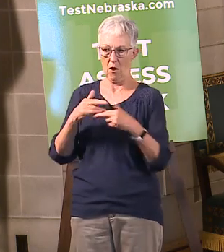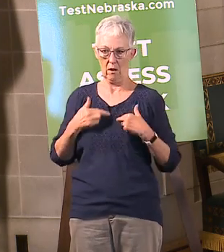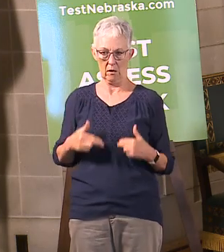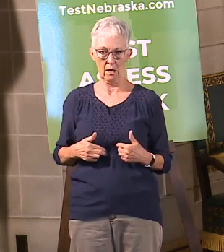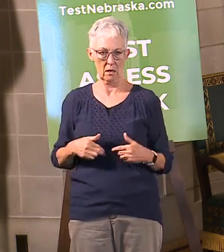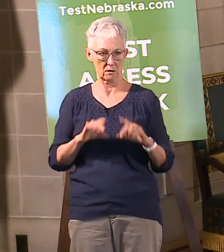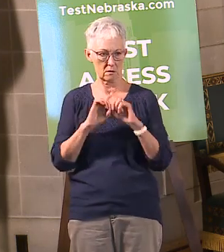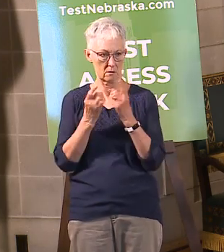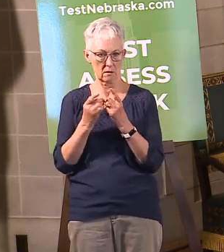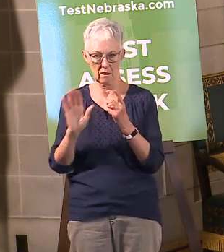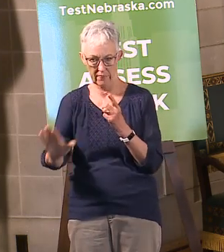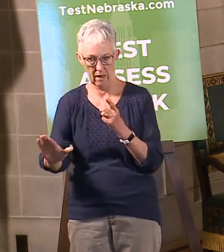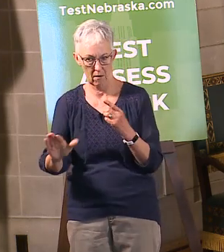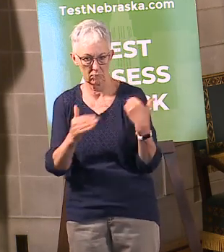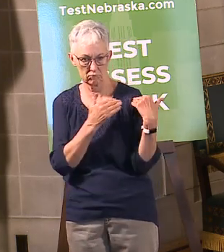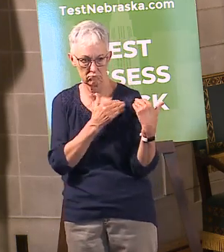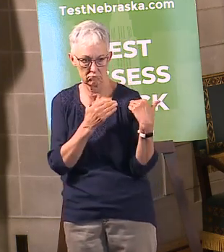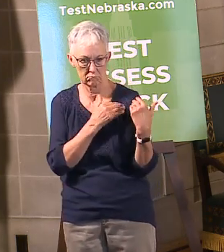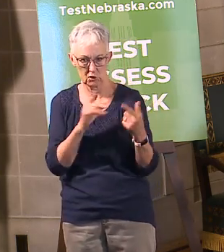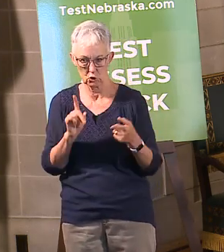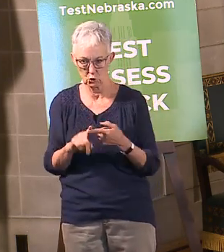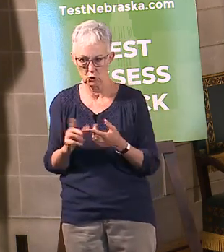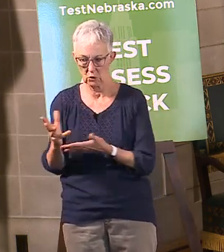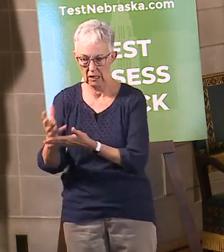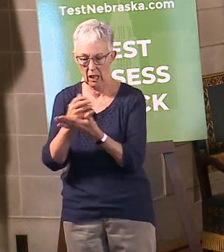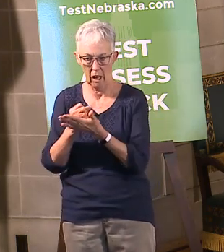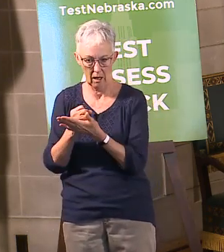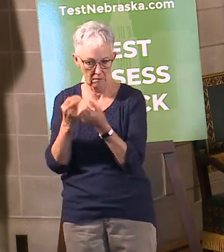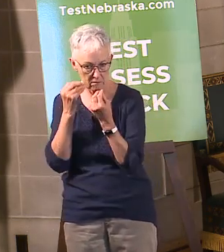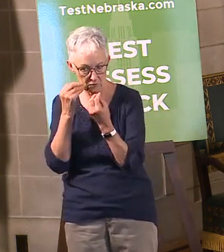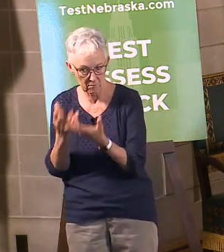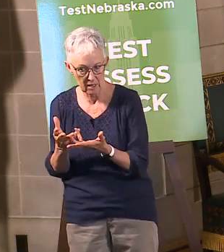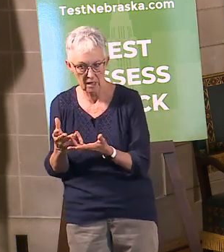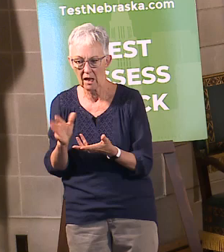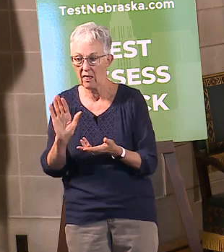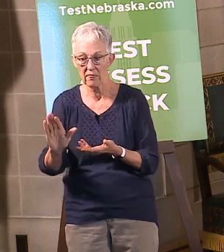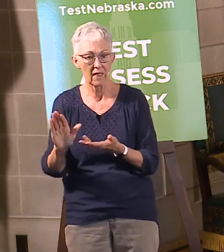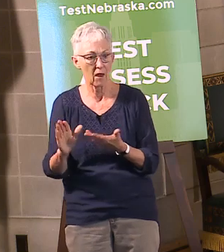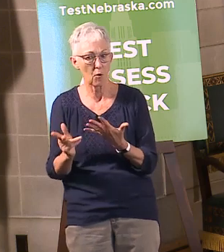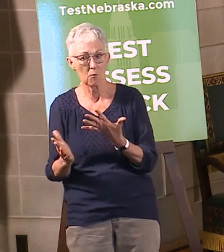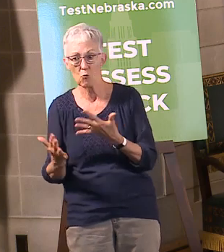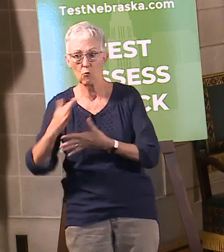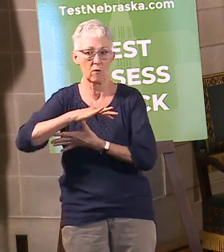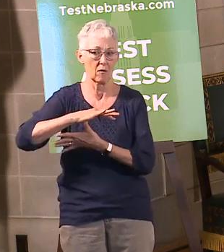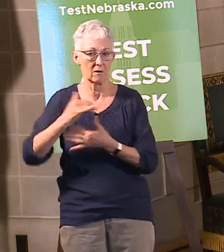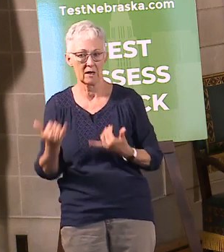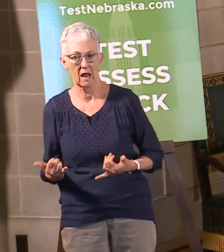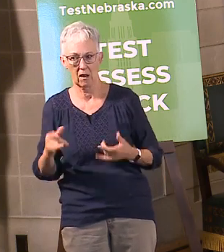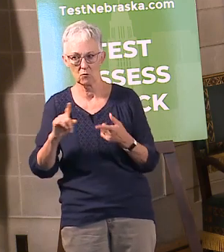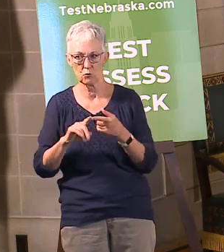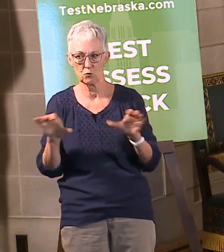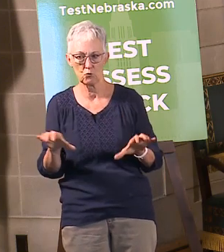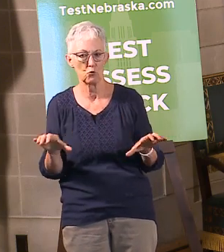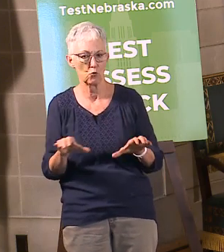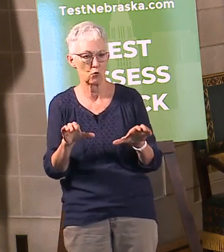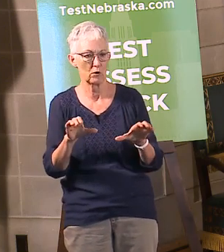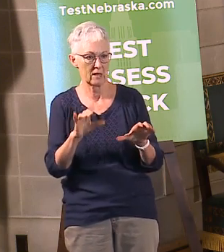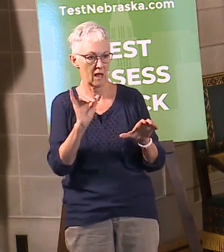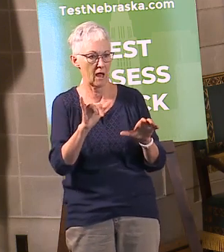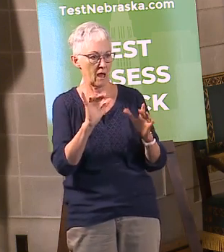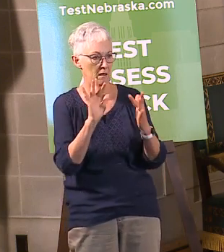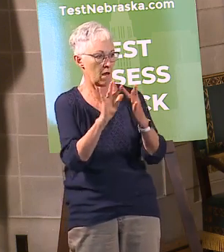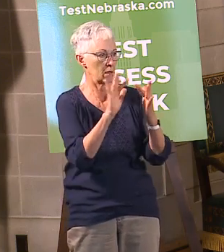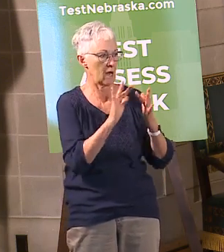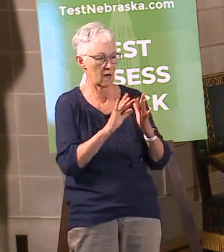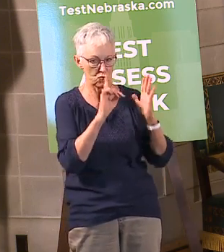data, prioritizing things like getting people who have tested positive to isolate, calling them first. That's one of the reasons why we're ramping up our contact tracing